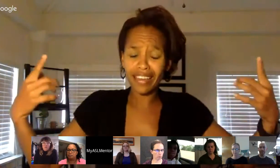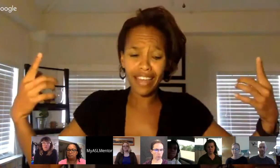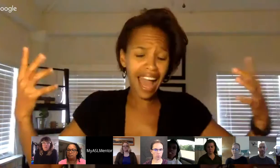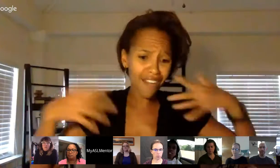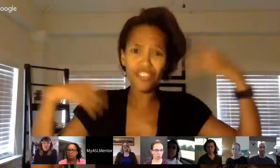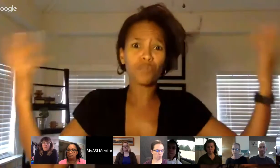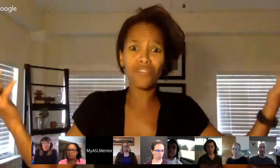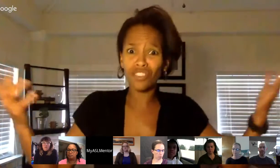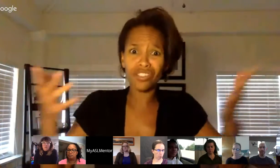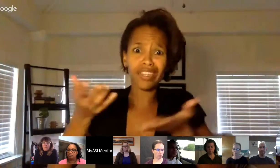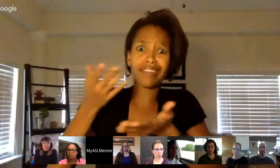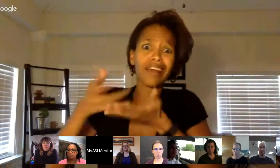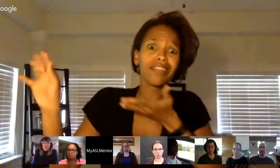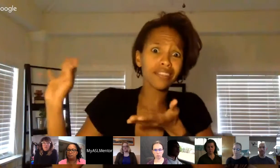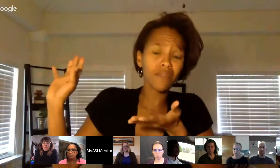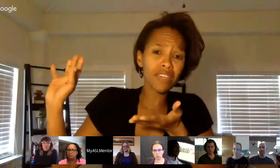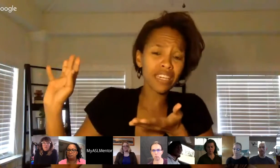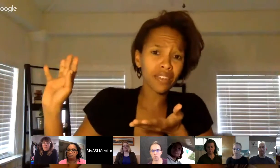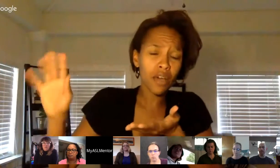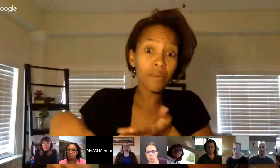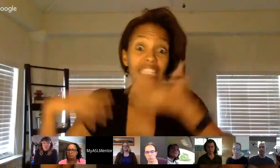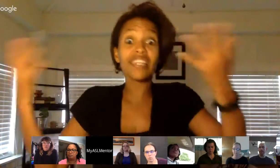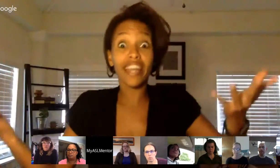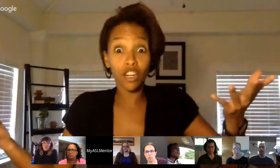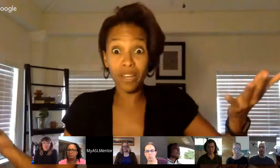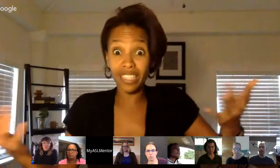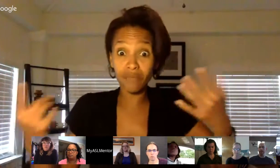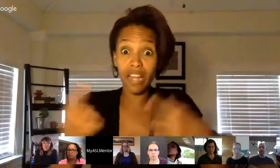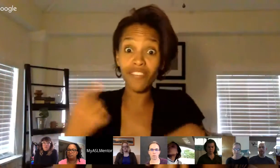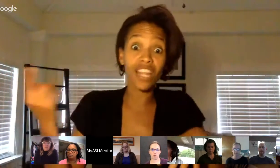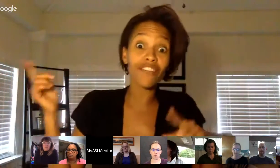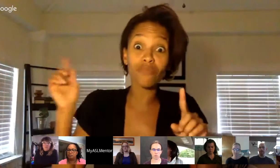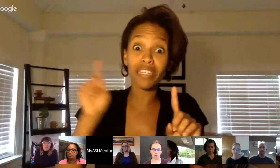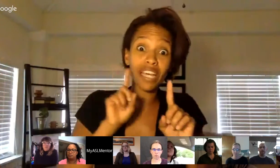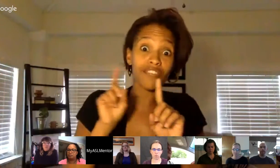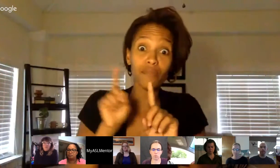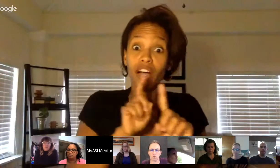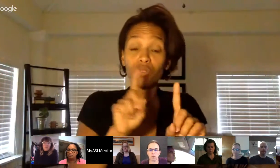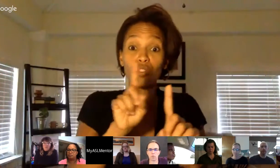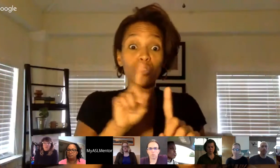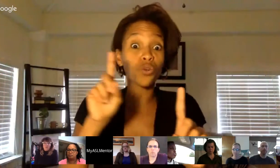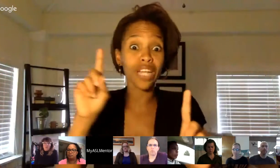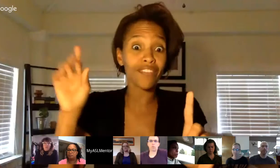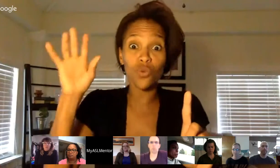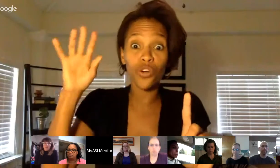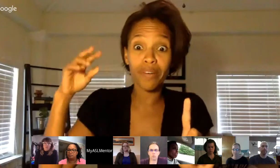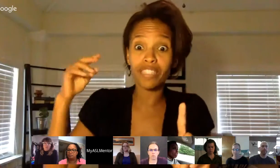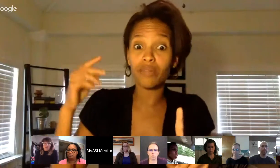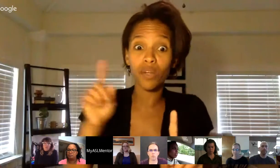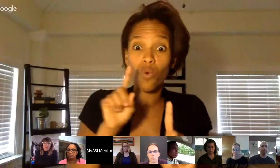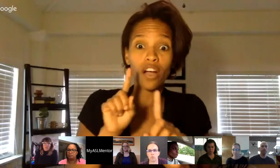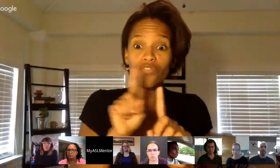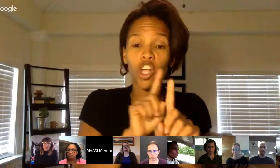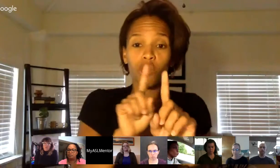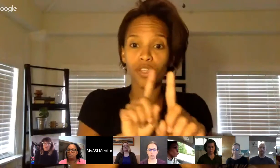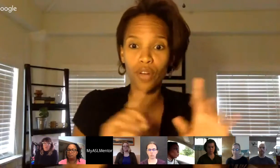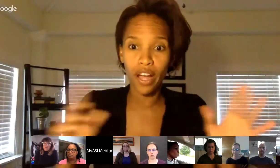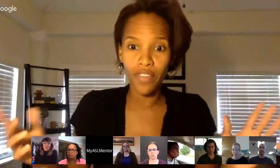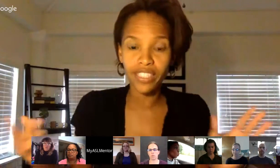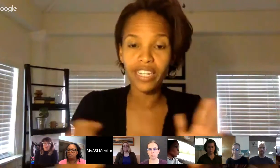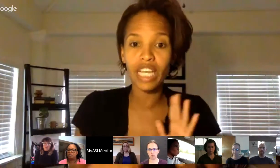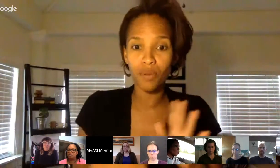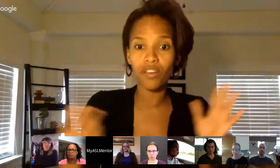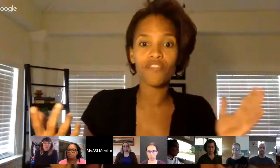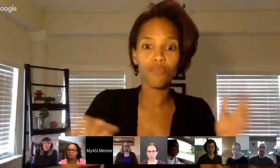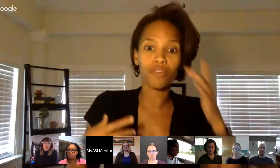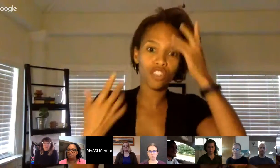that I have this privilege, it's like nothing to me, but it's there because I've never in my life gone to a store and have to worry about somebody following me around.